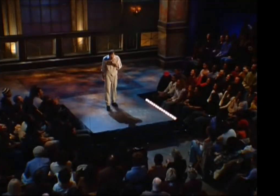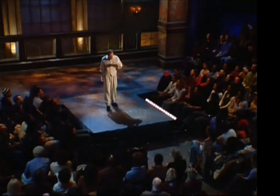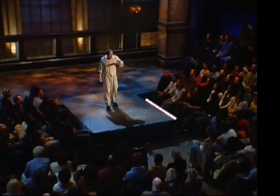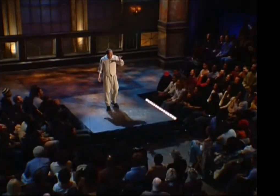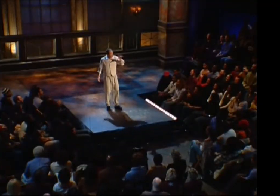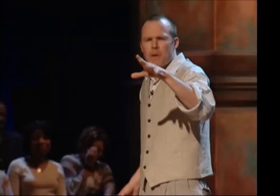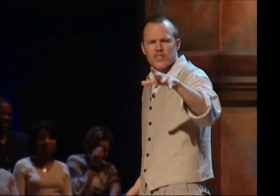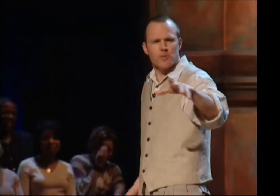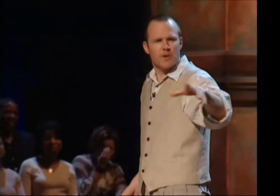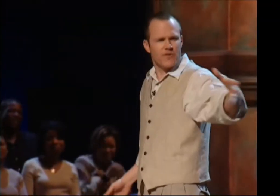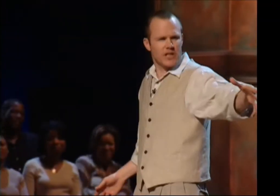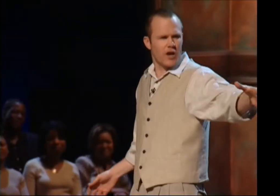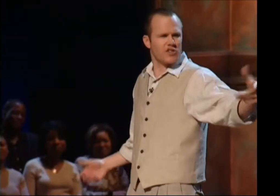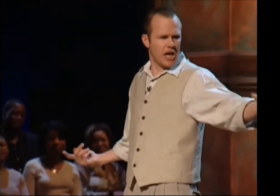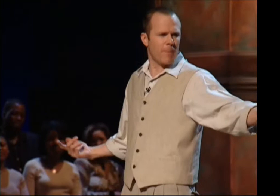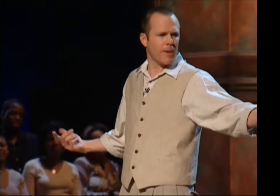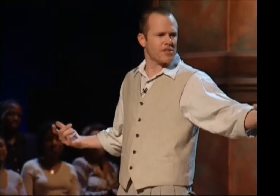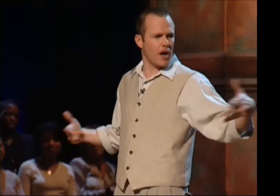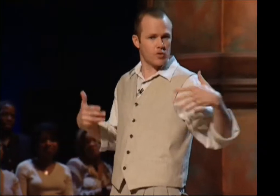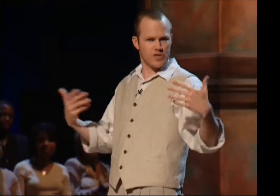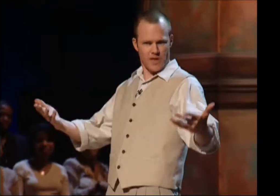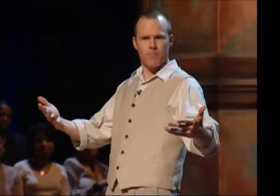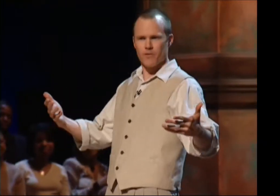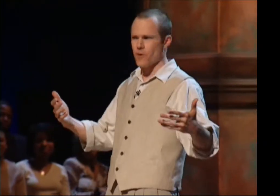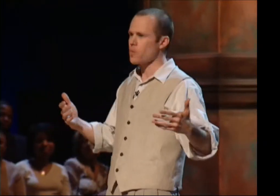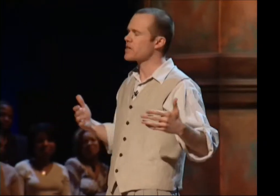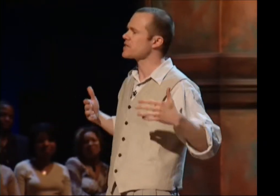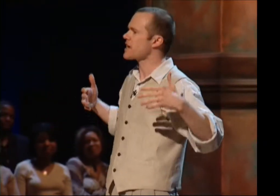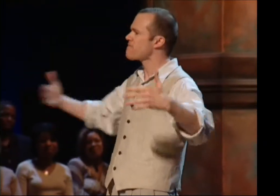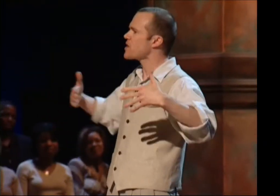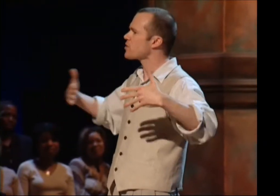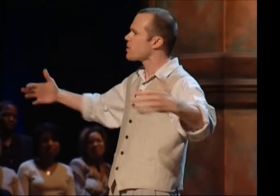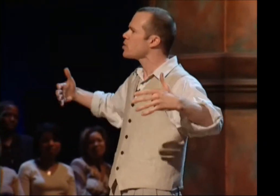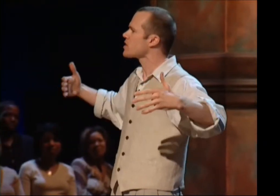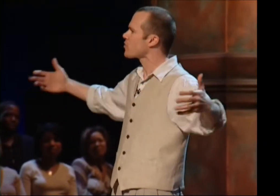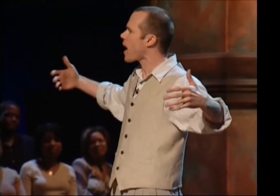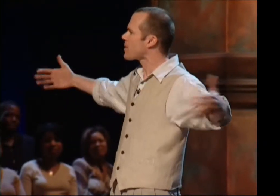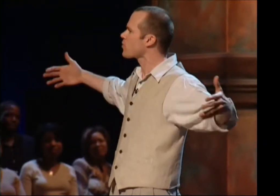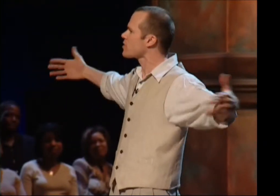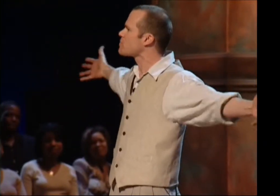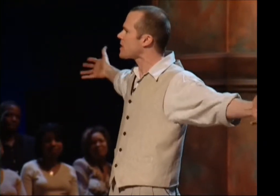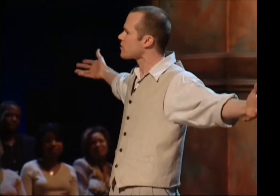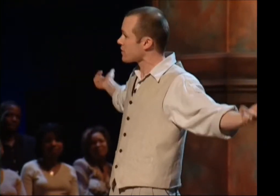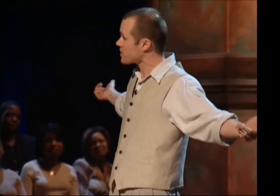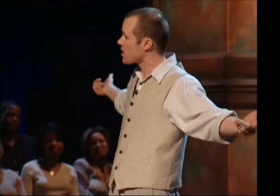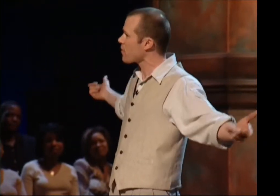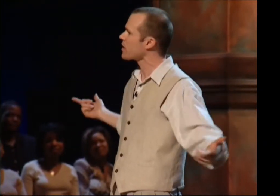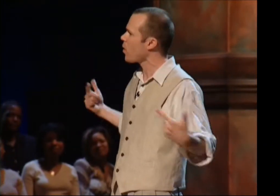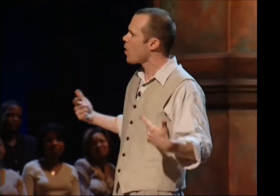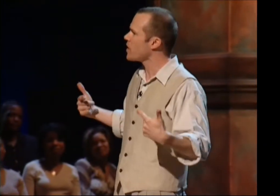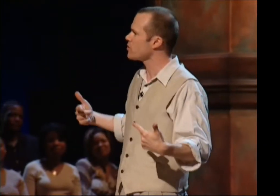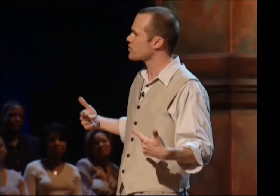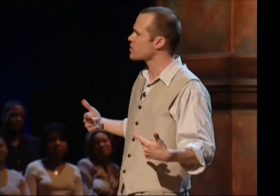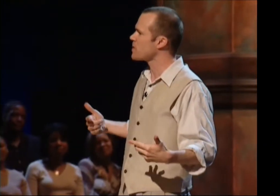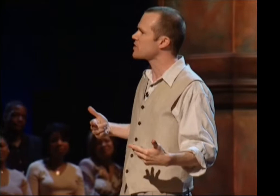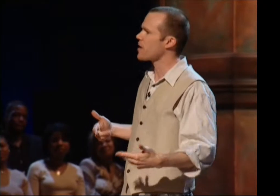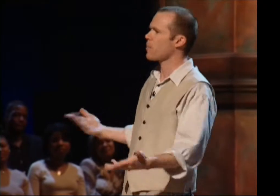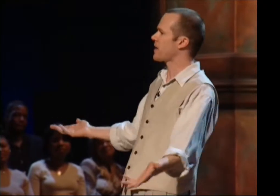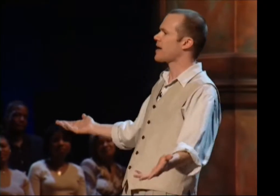And they pester me for the lyrics to hip-hop songs, which they prefer because they can feel the music throbbing through the speakers of the stereo we use for speech therapy. And I tell them,